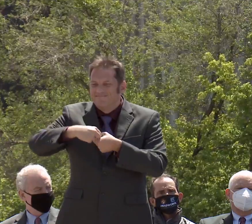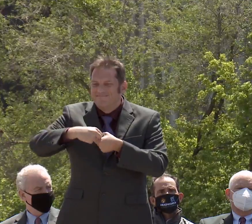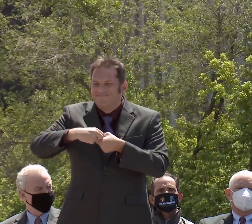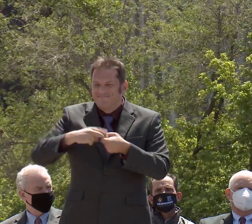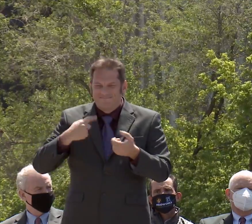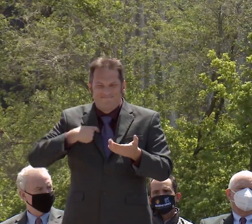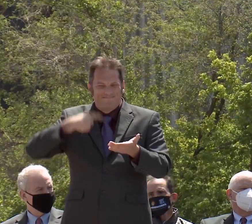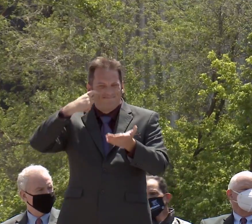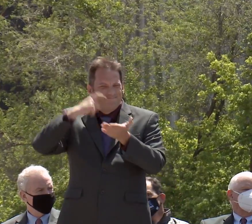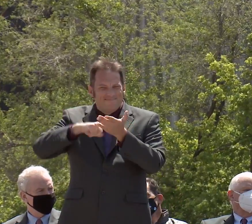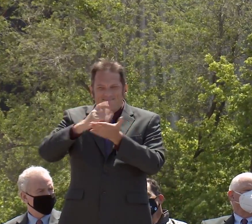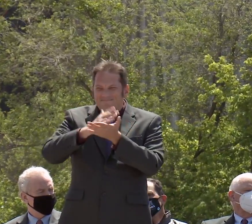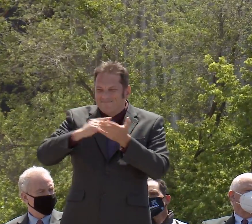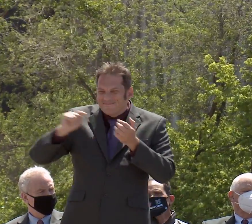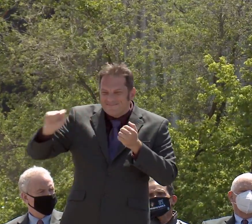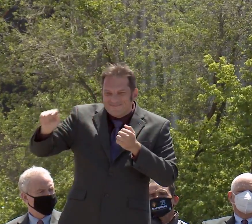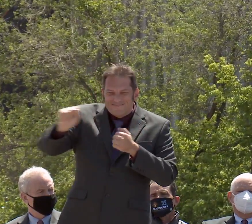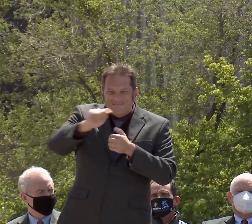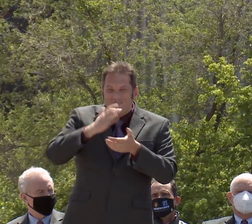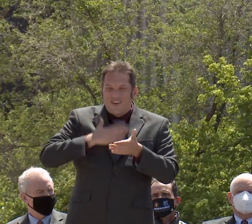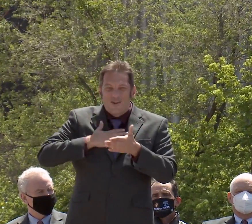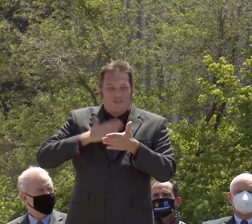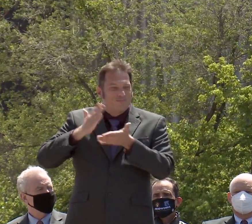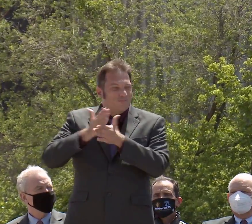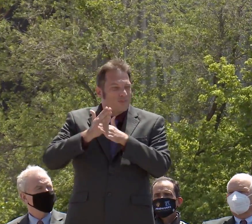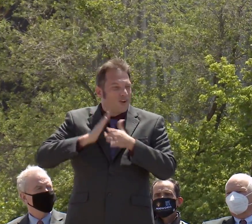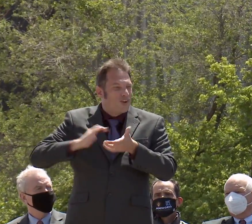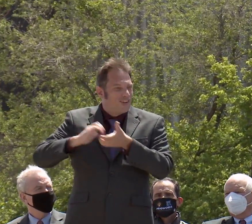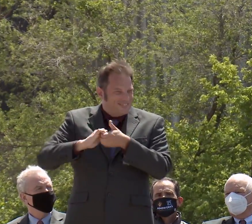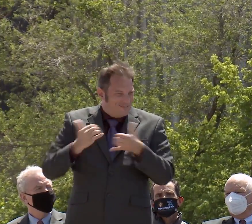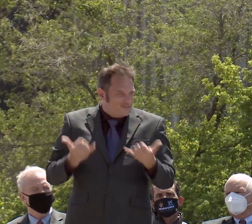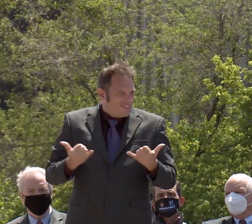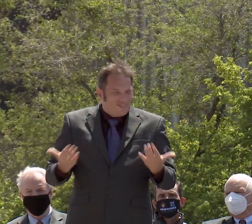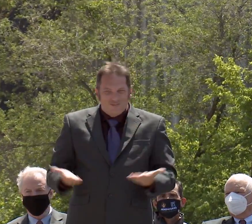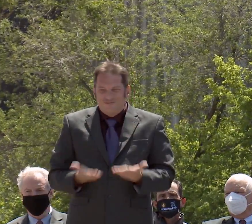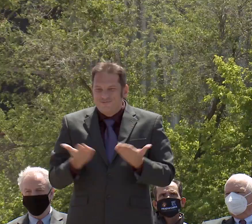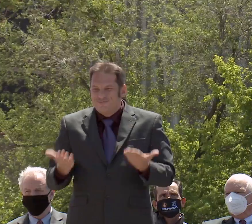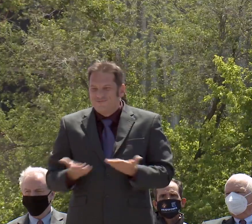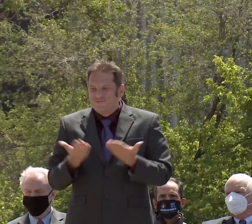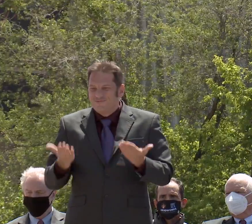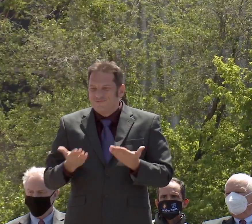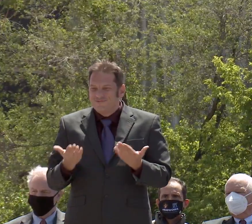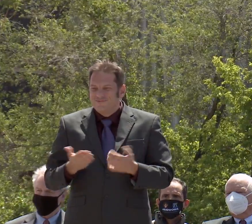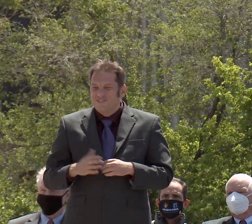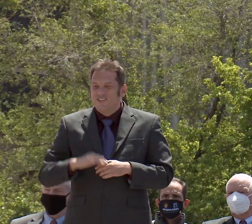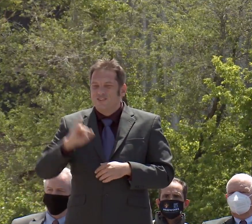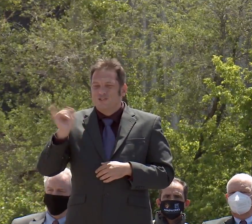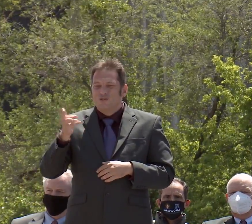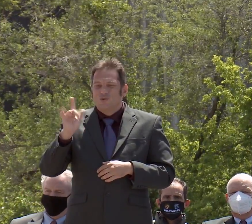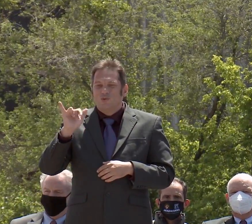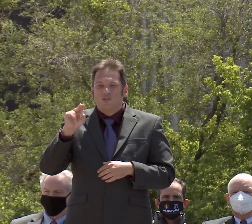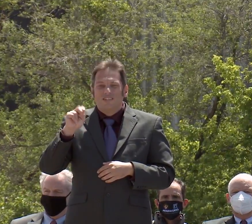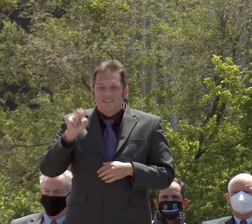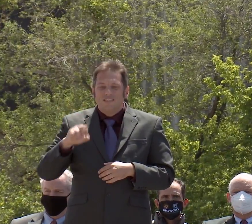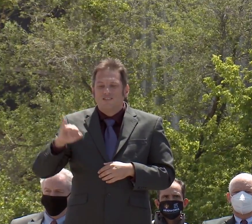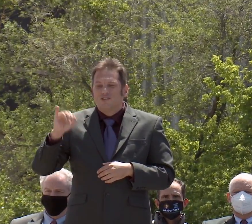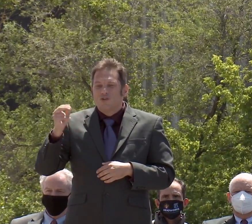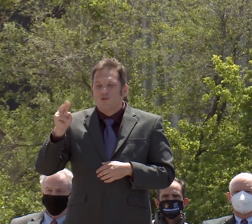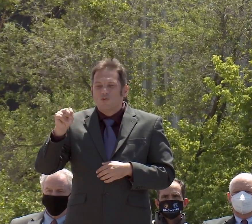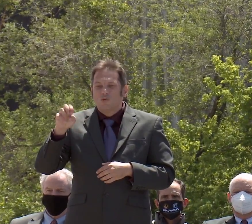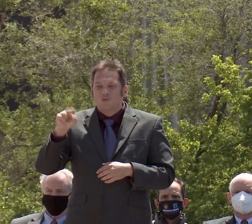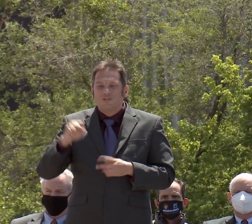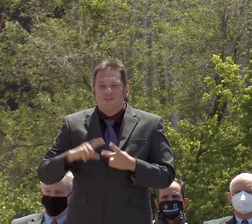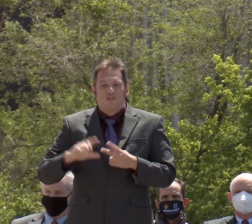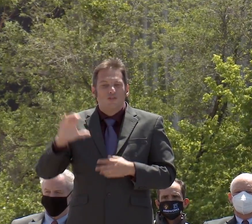in Baltimore County who've also joined us today. We have council members Julian Jones, Todd Crandall, delegates Carl Jackson, Sheila